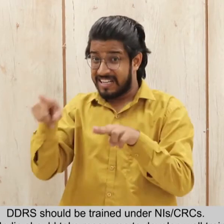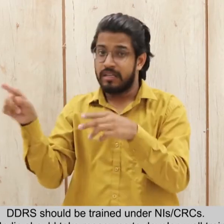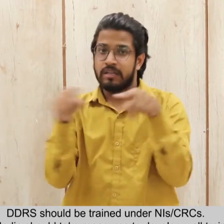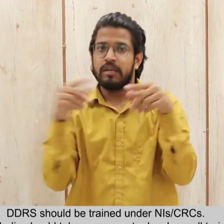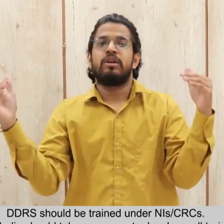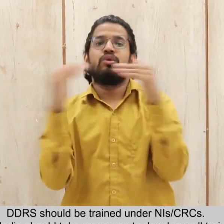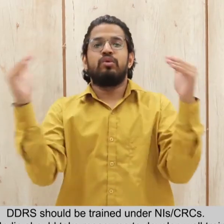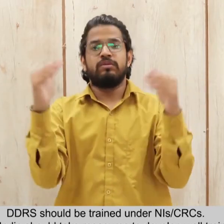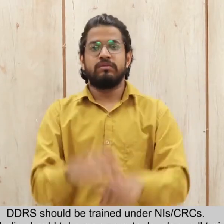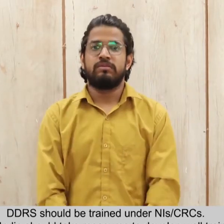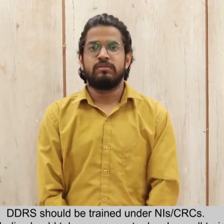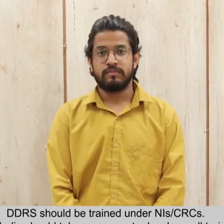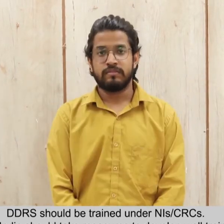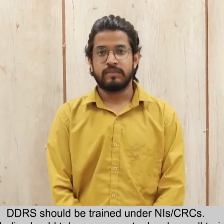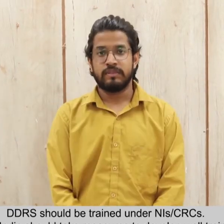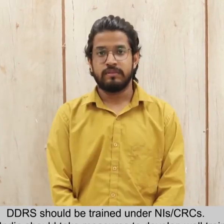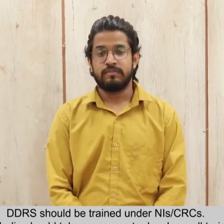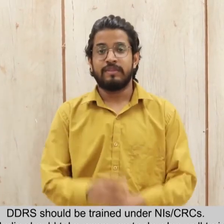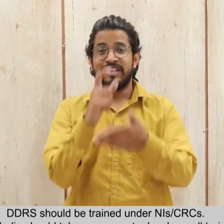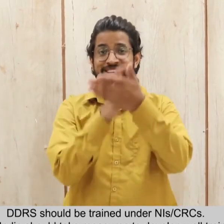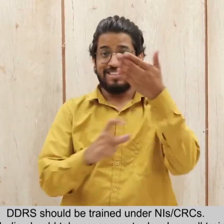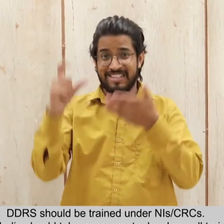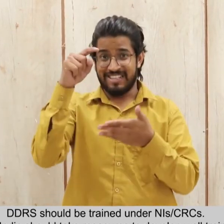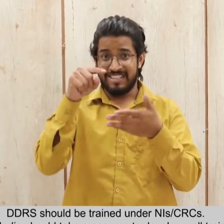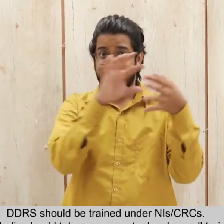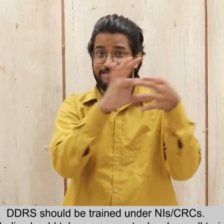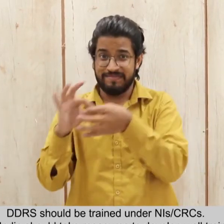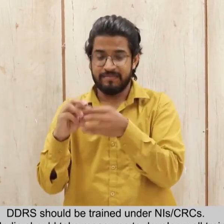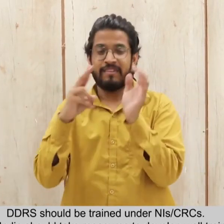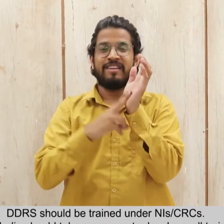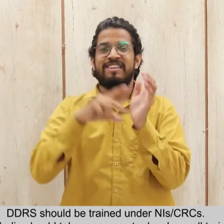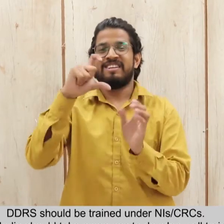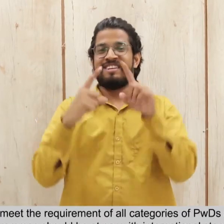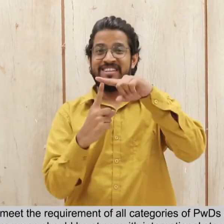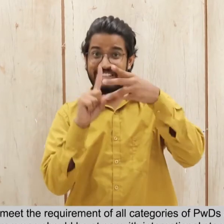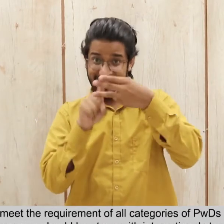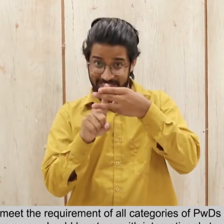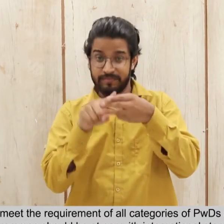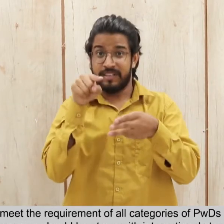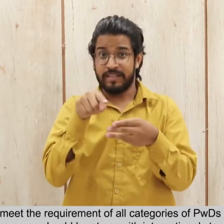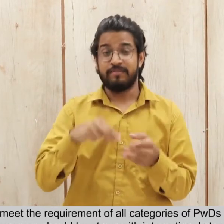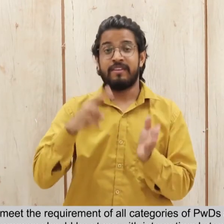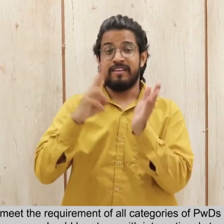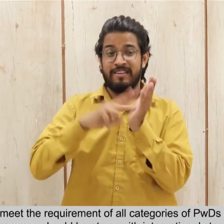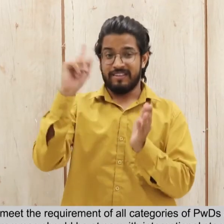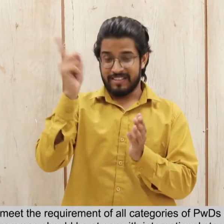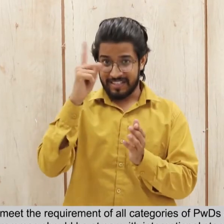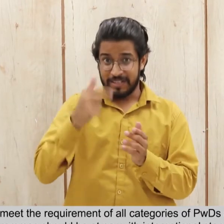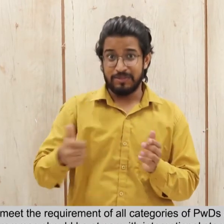Rehabilitation Council of India should take measures to develop well-trained pool of rehabilitation personnel, professional to meet the requirements of